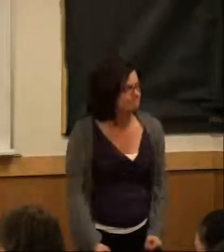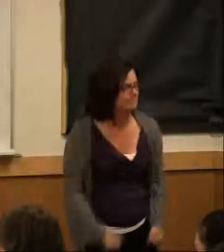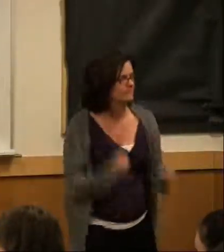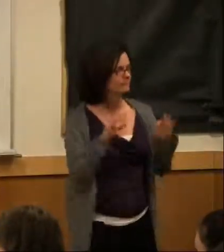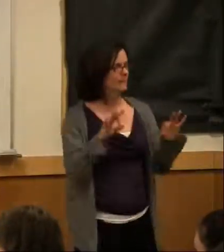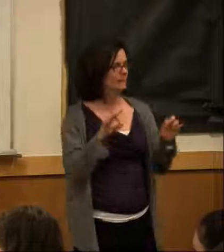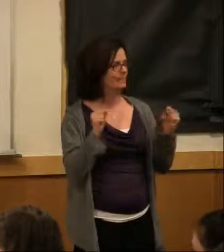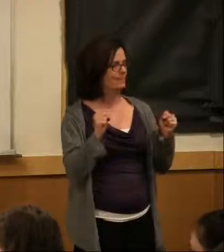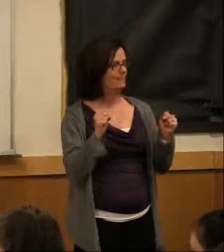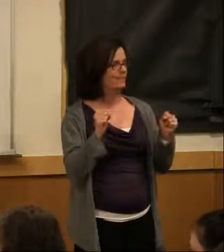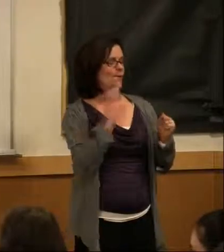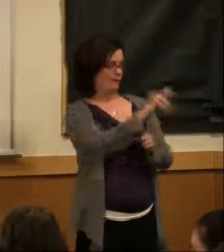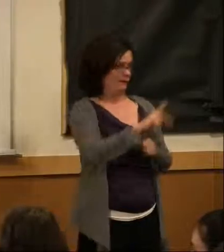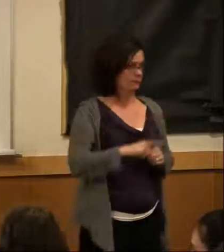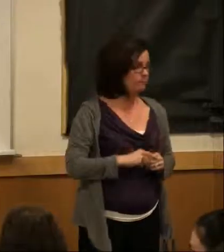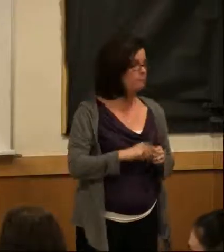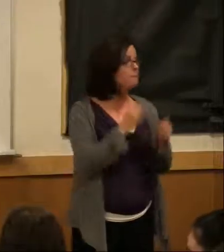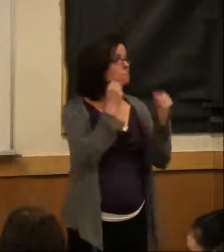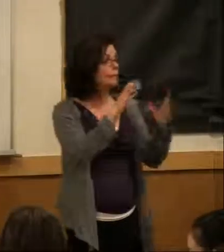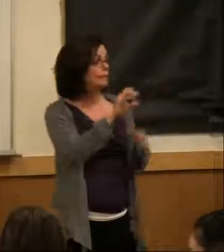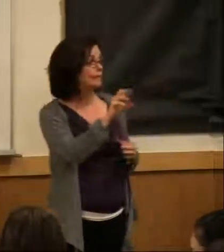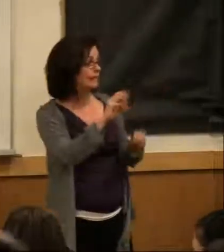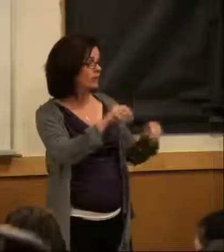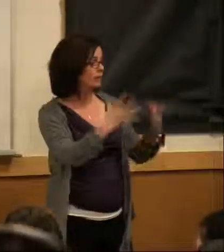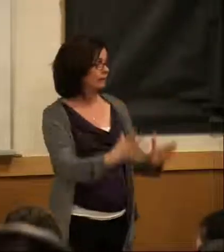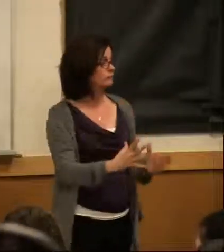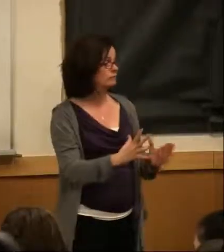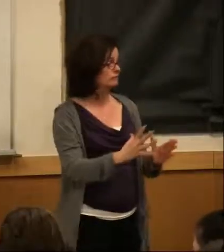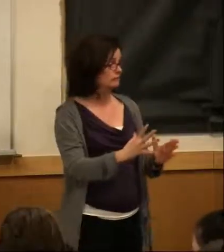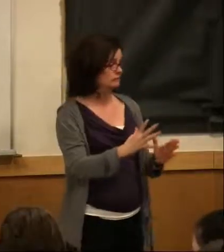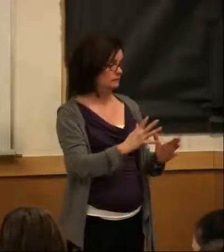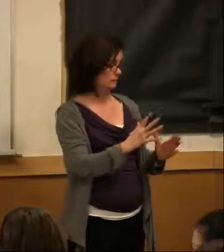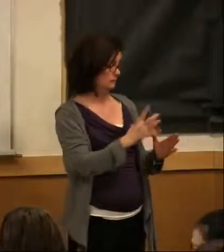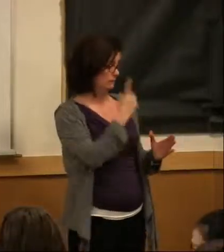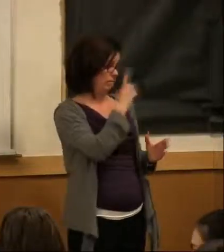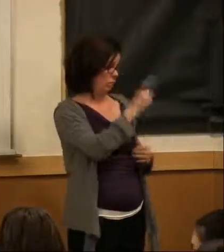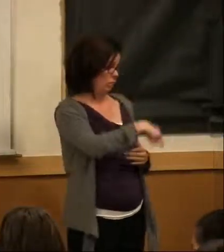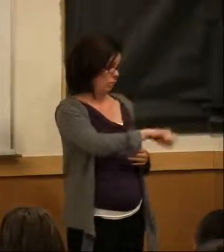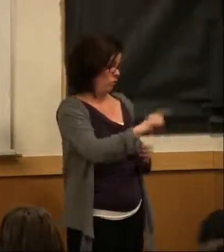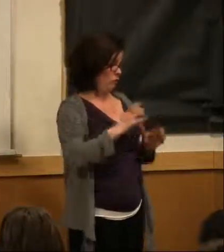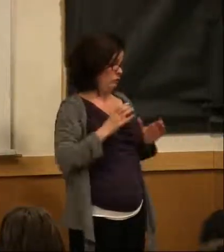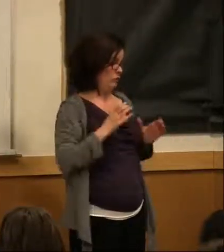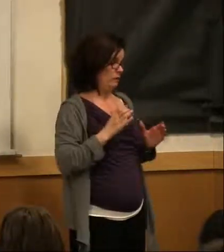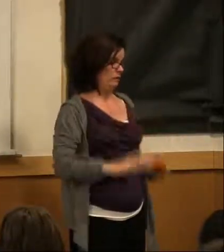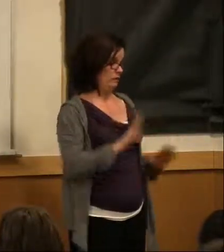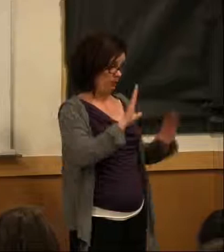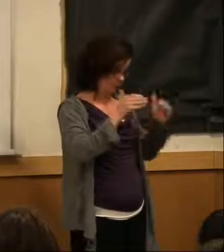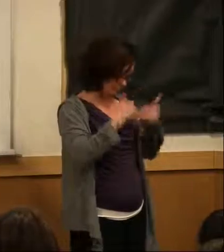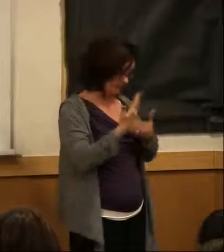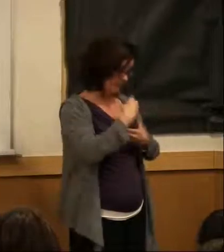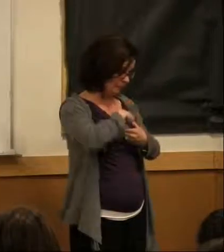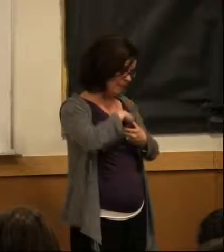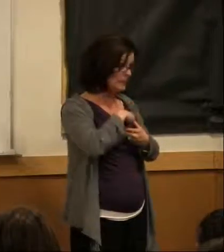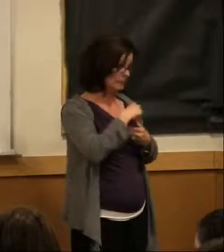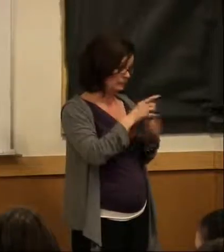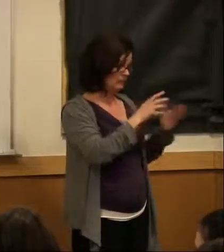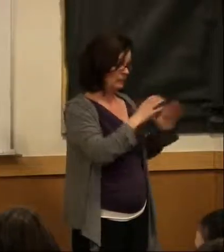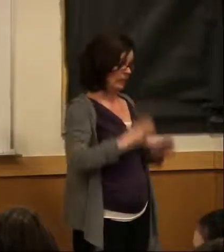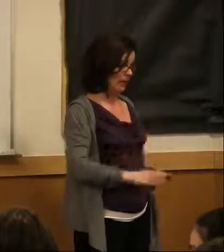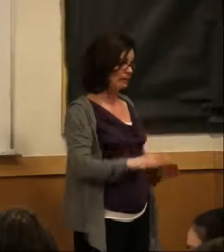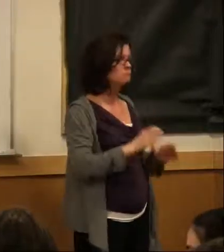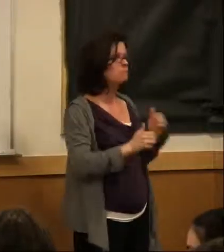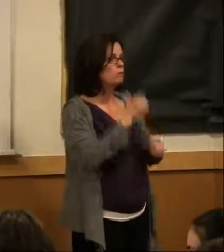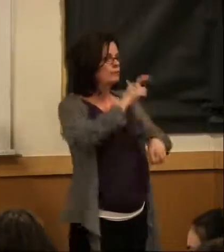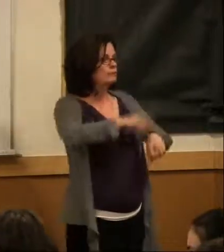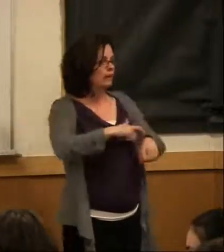A lot of the caregivers for our artistic individuals are family members. We just can only pray